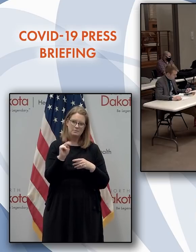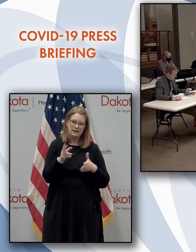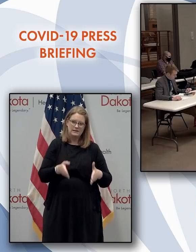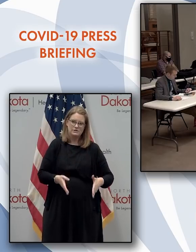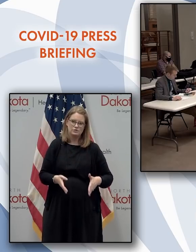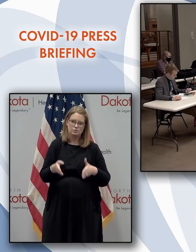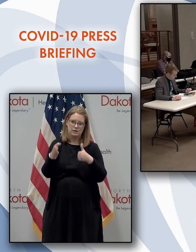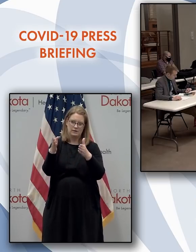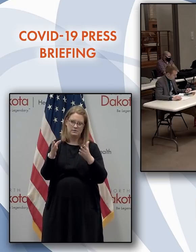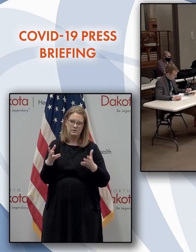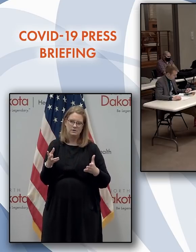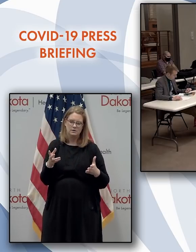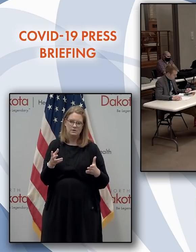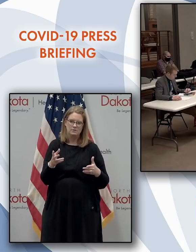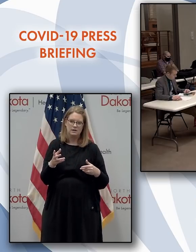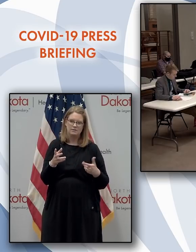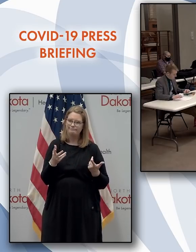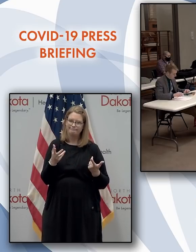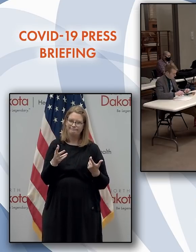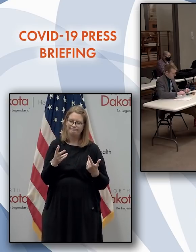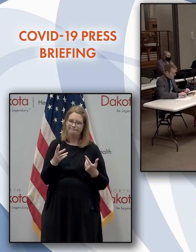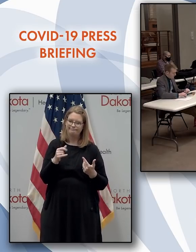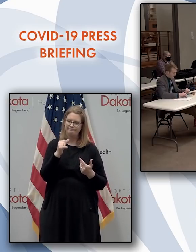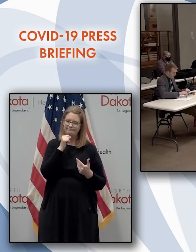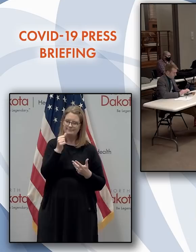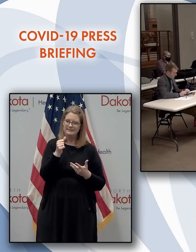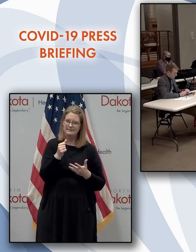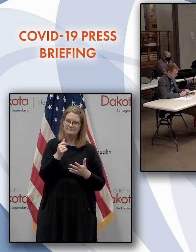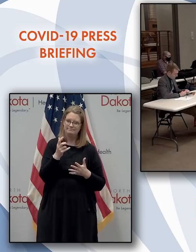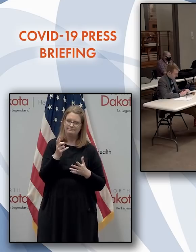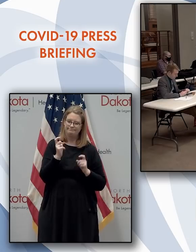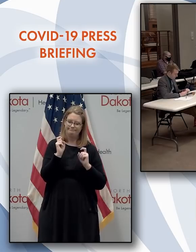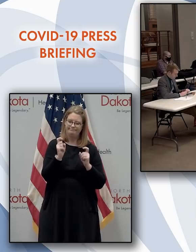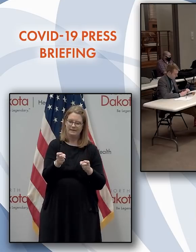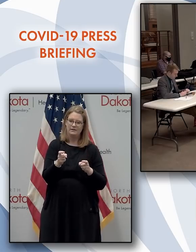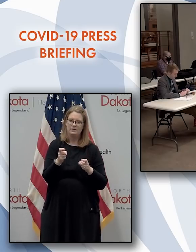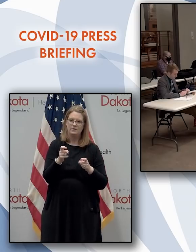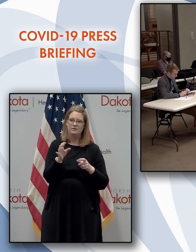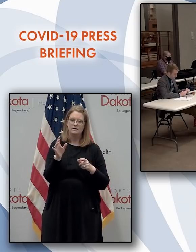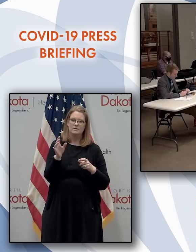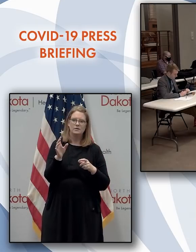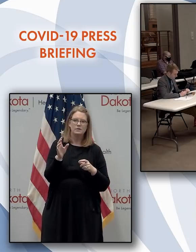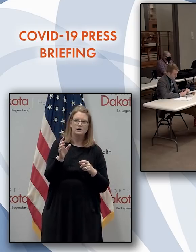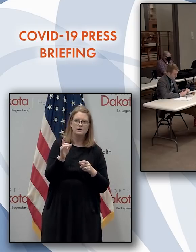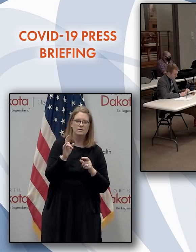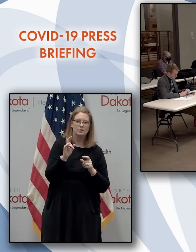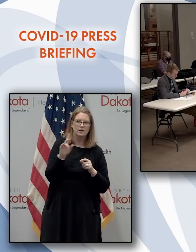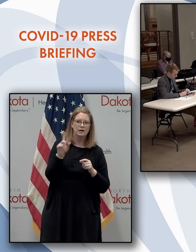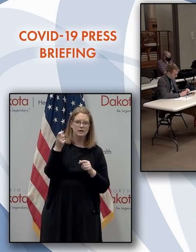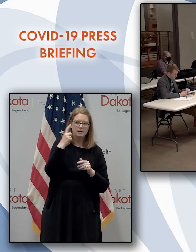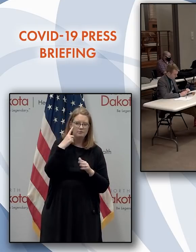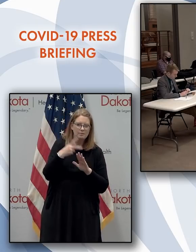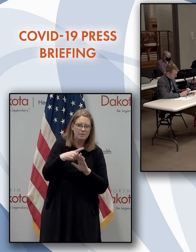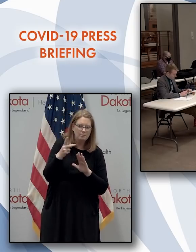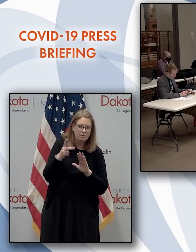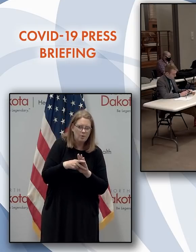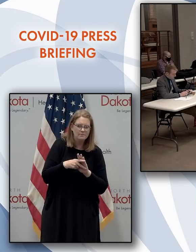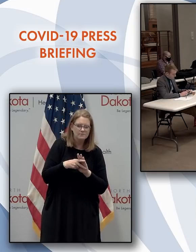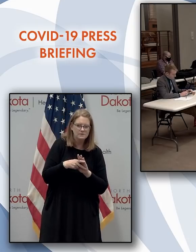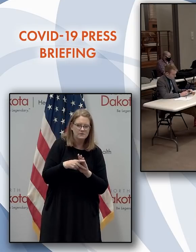on previous grants and government programs to help out their people during this